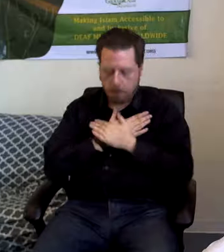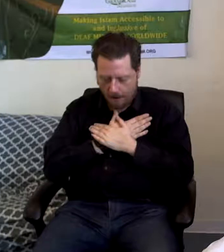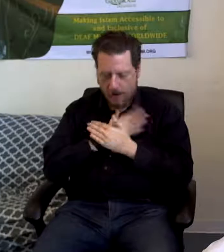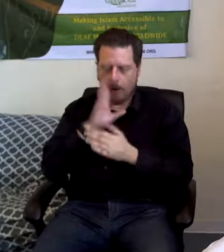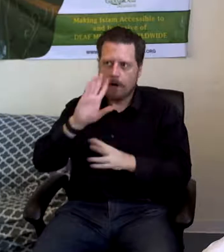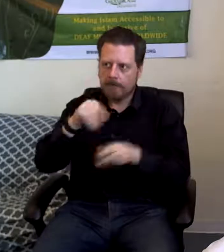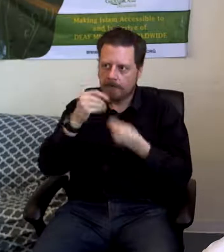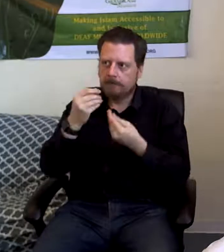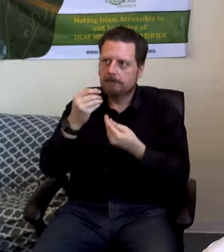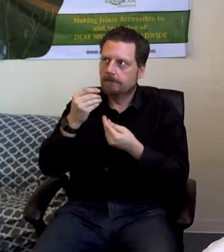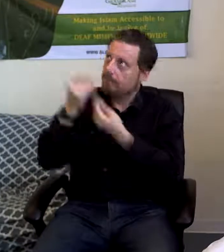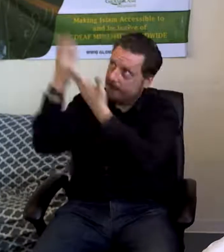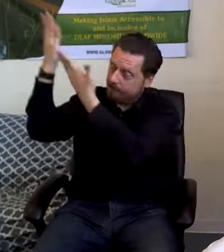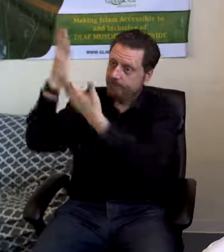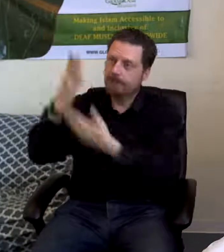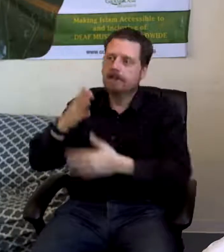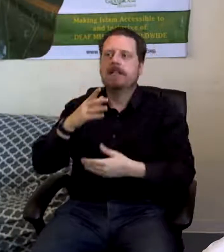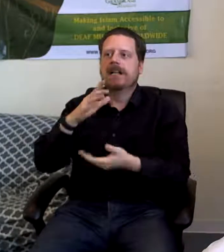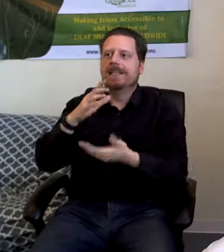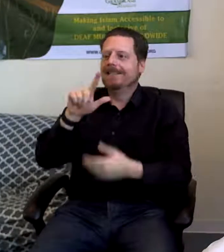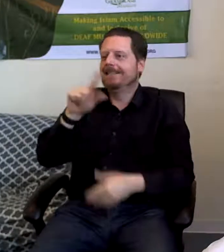giving zakah.